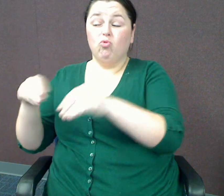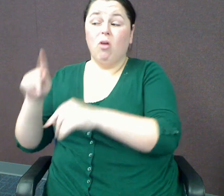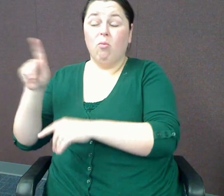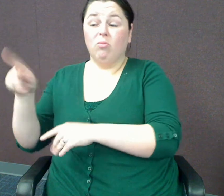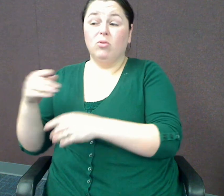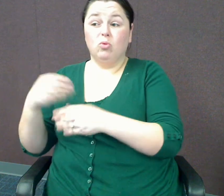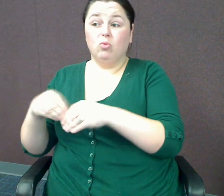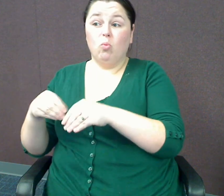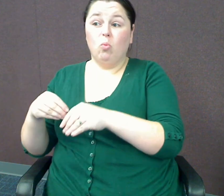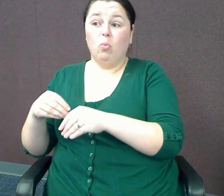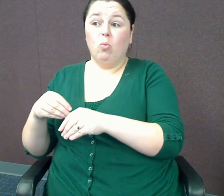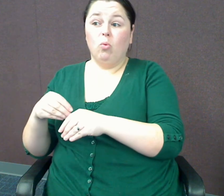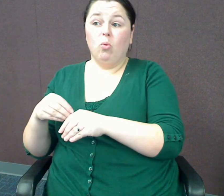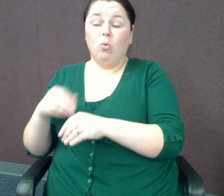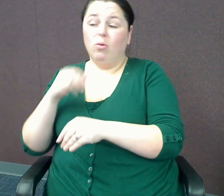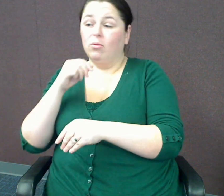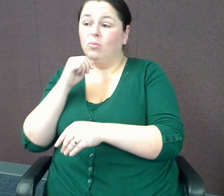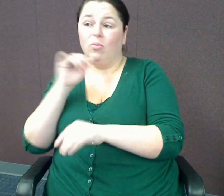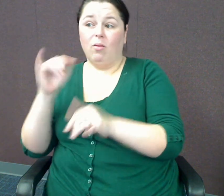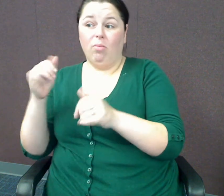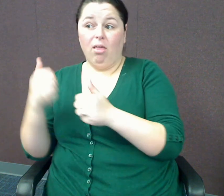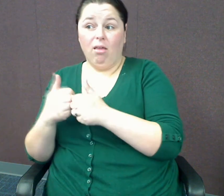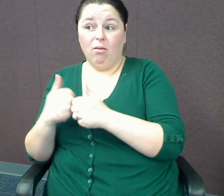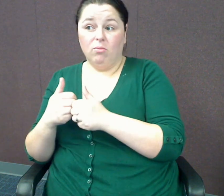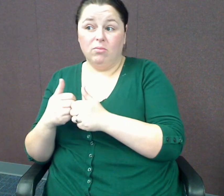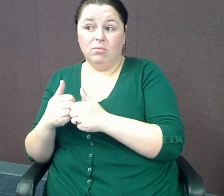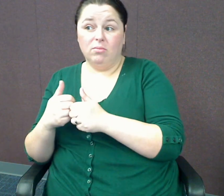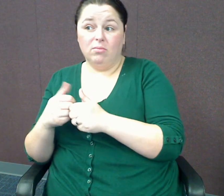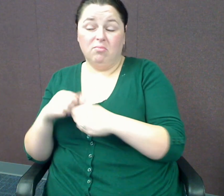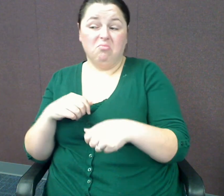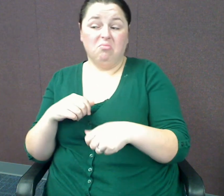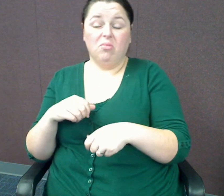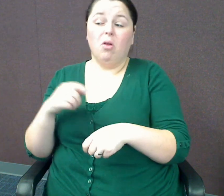games. We know you shop there. We know you know Ruby.